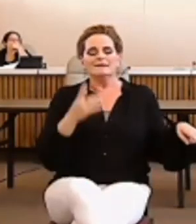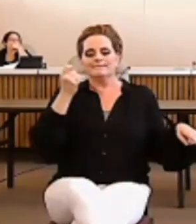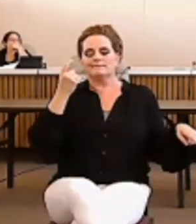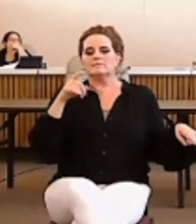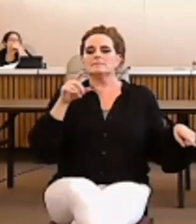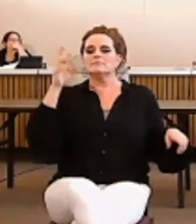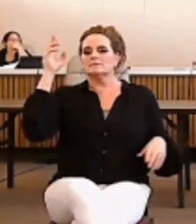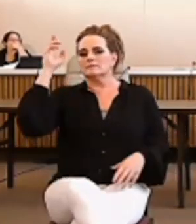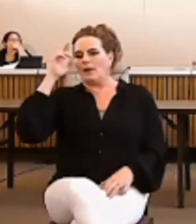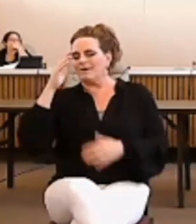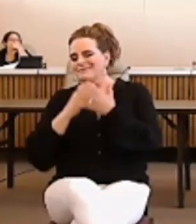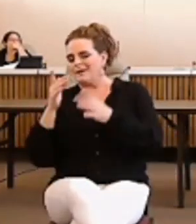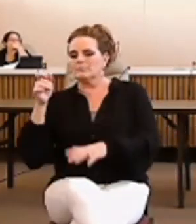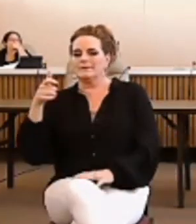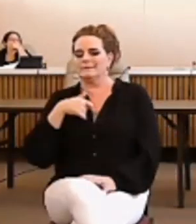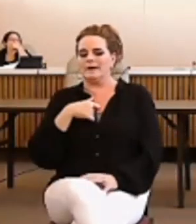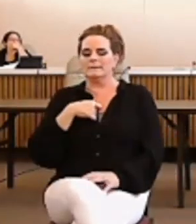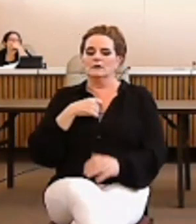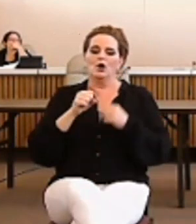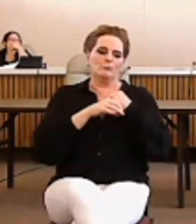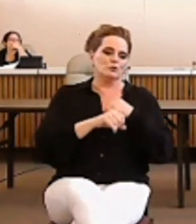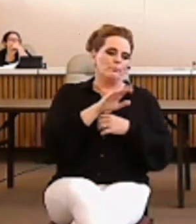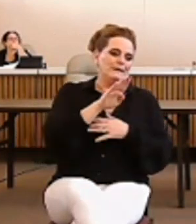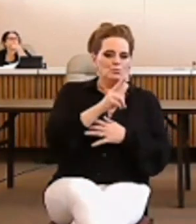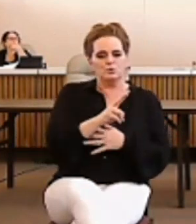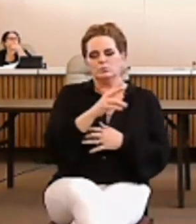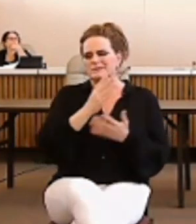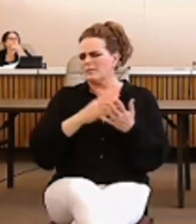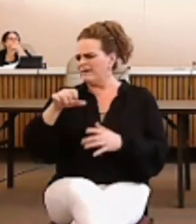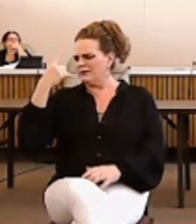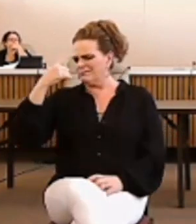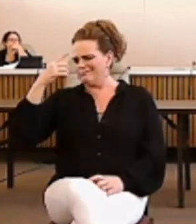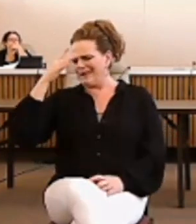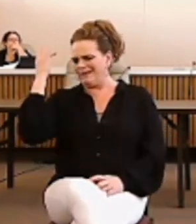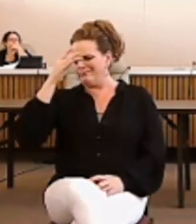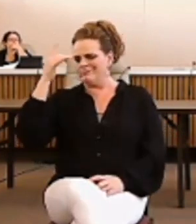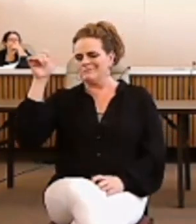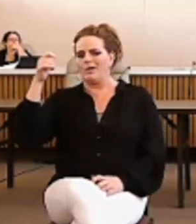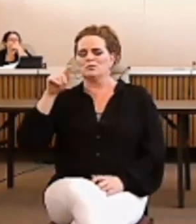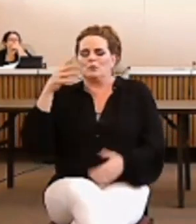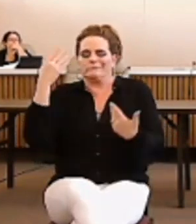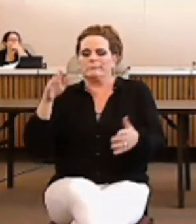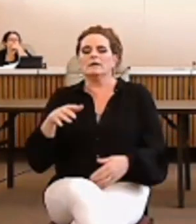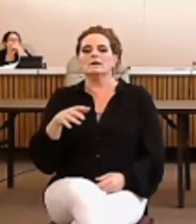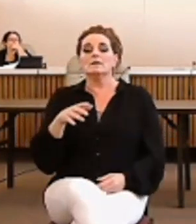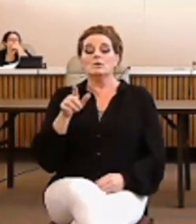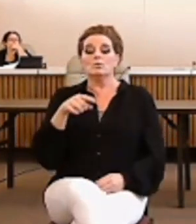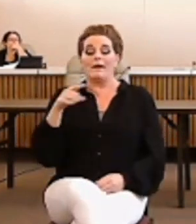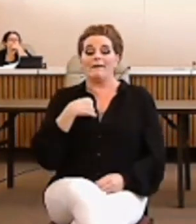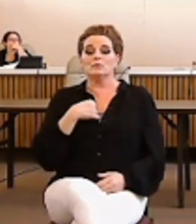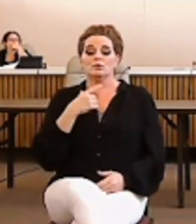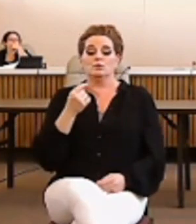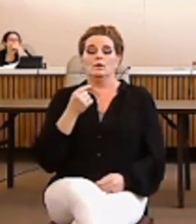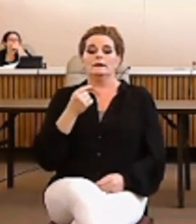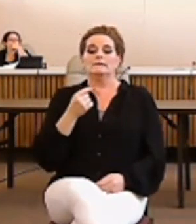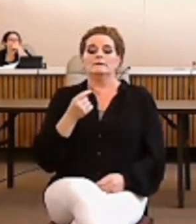because some of it will be on commercial B2, some of it will be on, I forgot what the other zones were. They have to do what's called